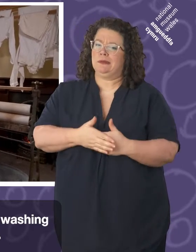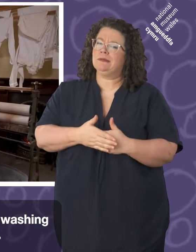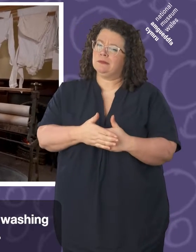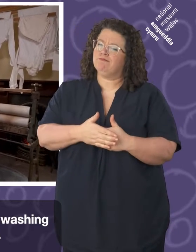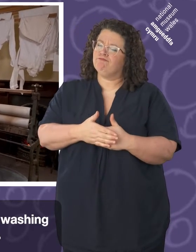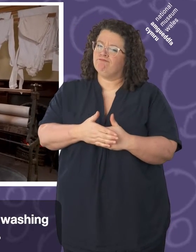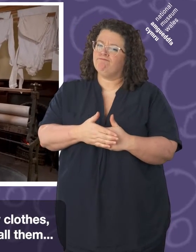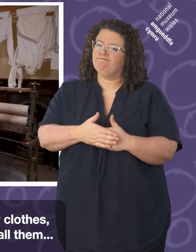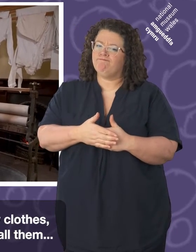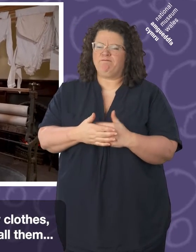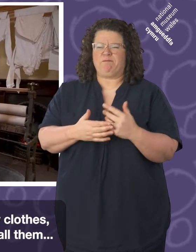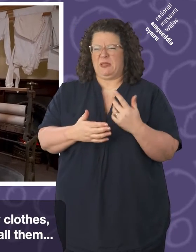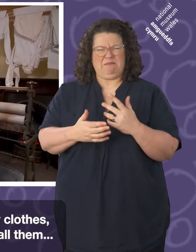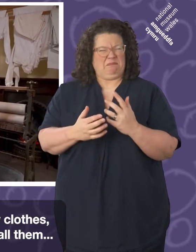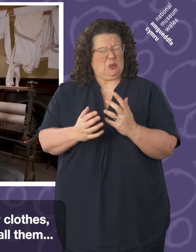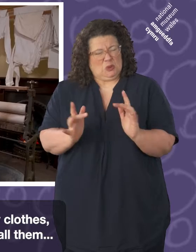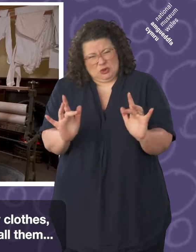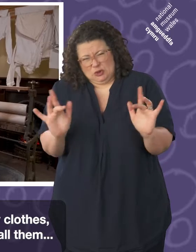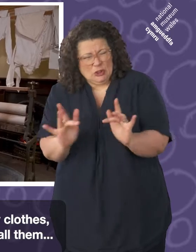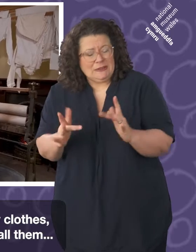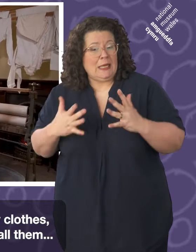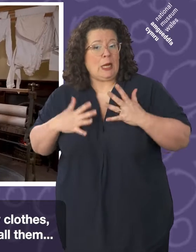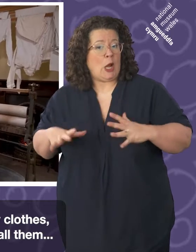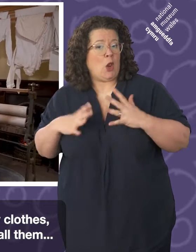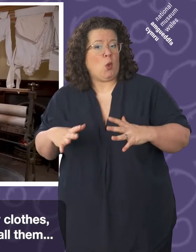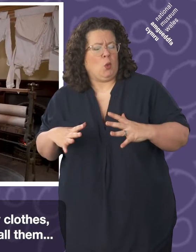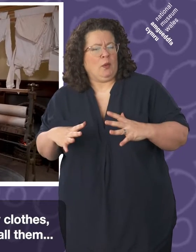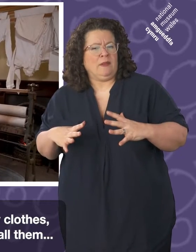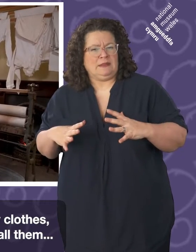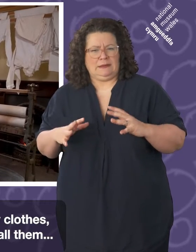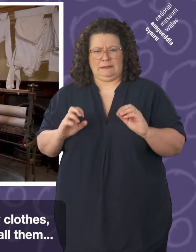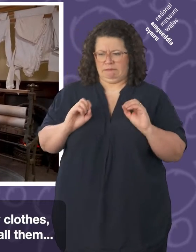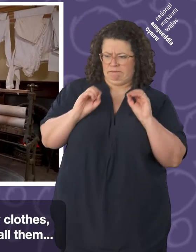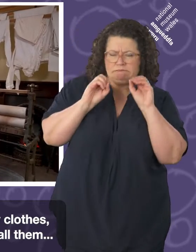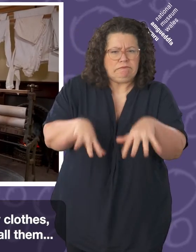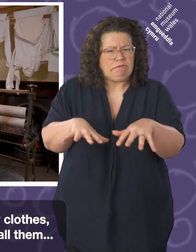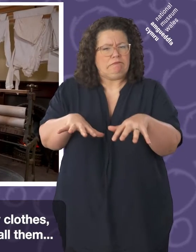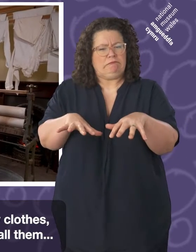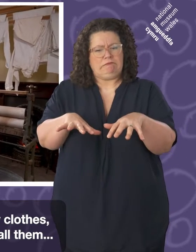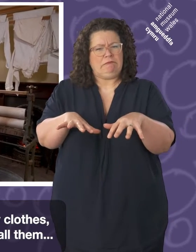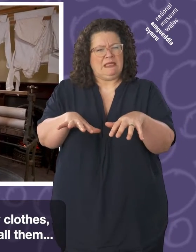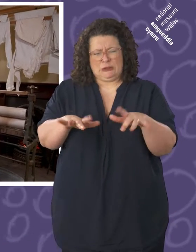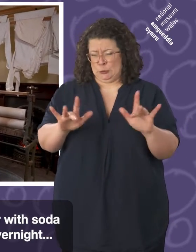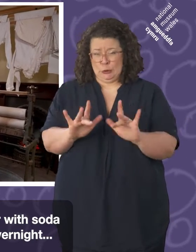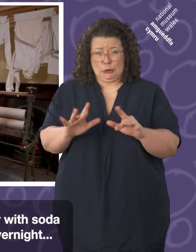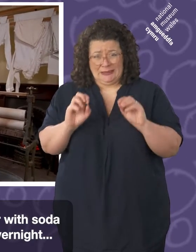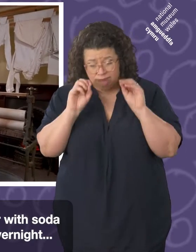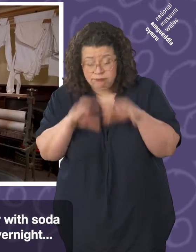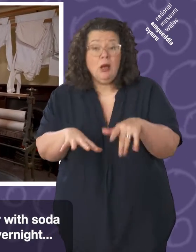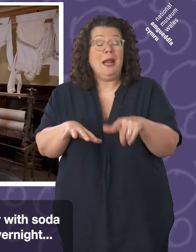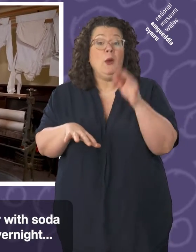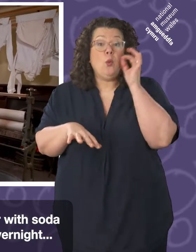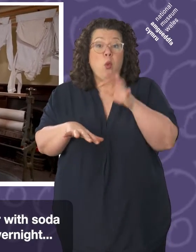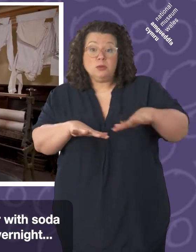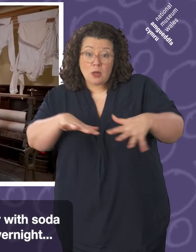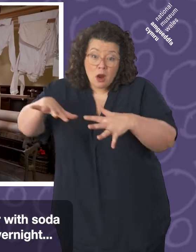washing last night. I put the very dirty cloths, the fistion we call them, I put